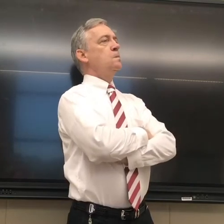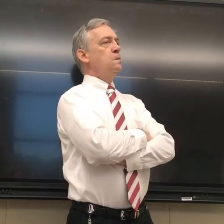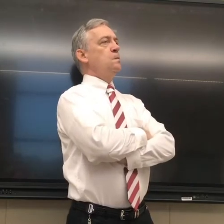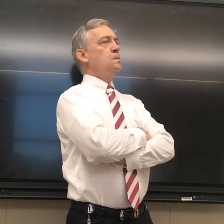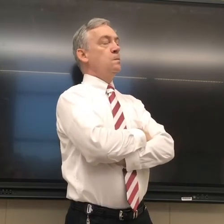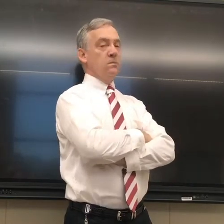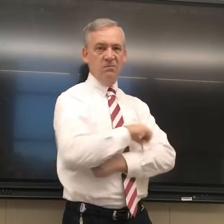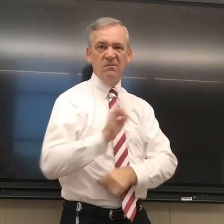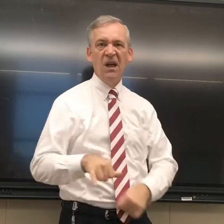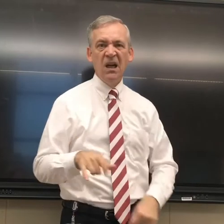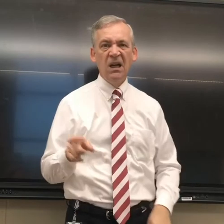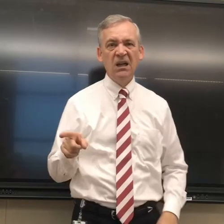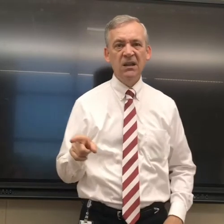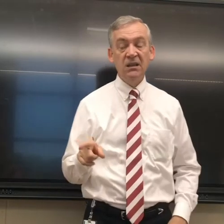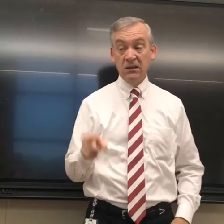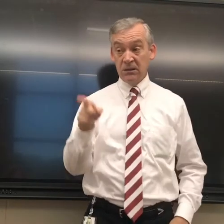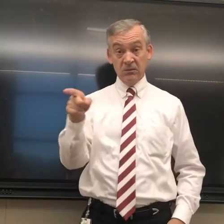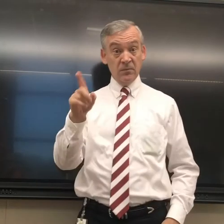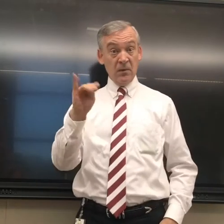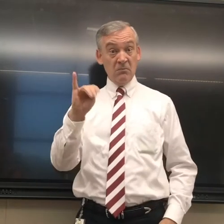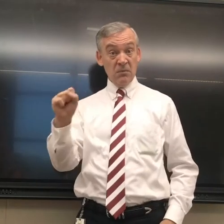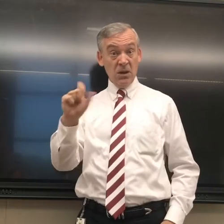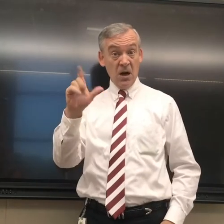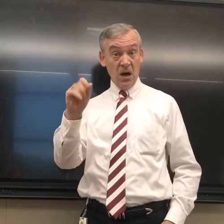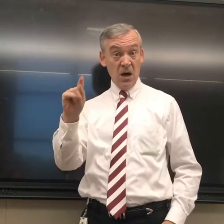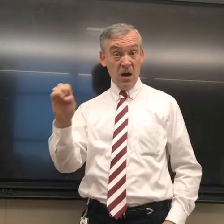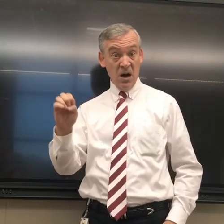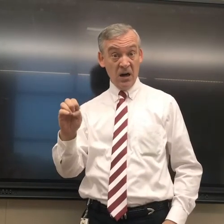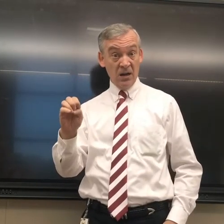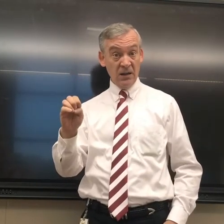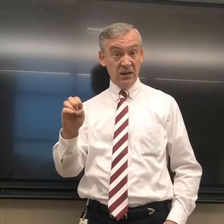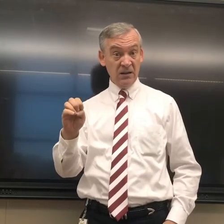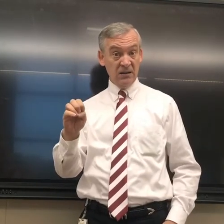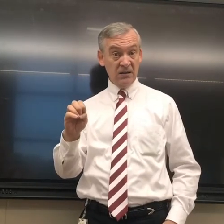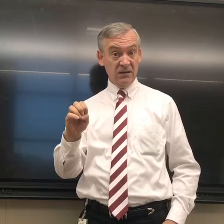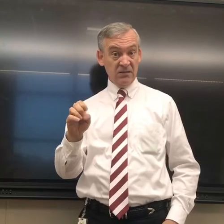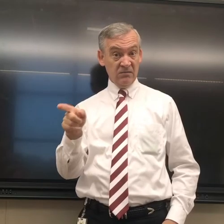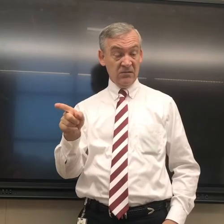Miss Lottie didn't like intruders either, especially children.